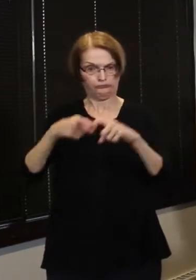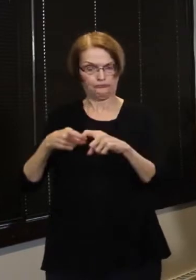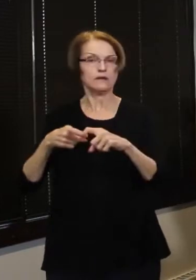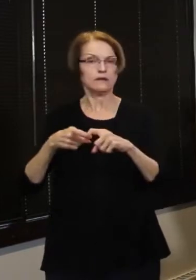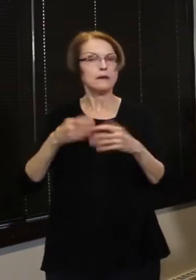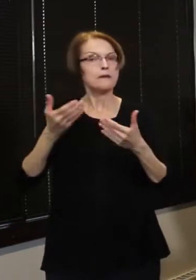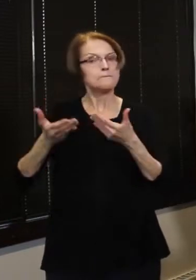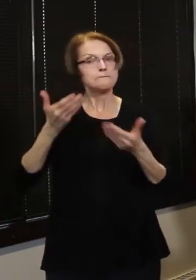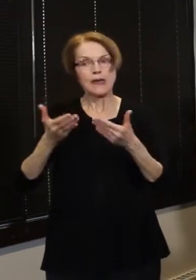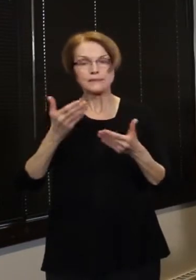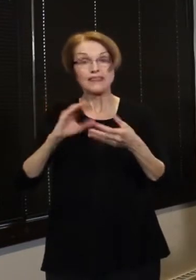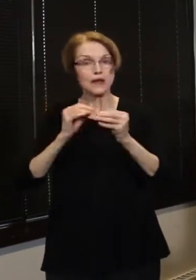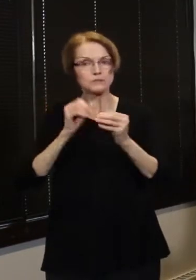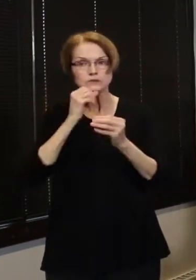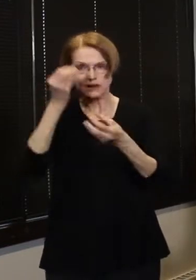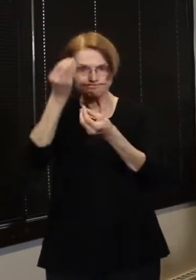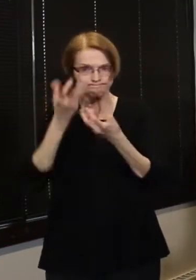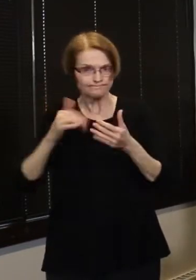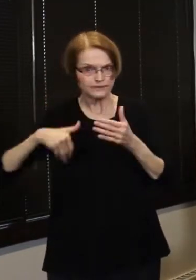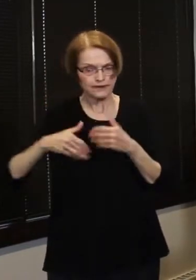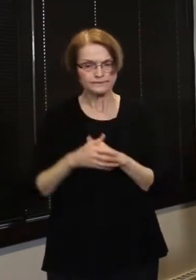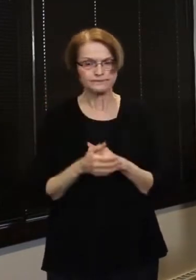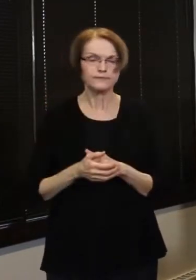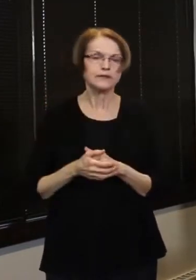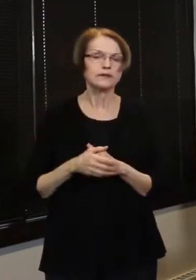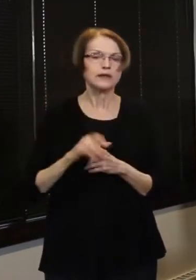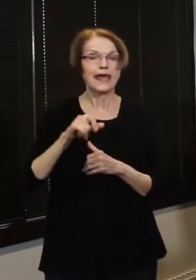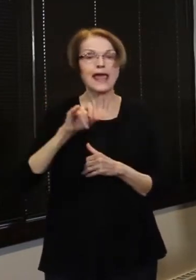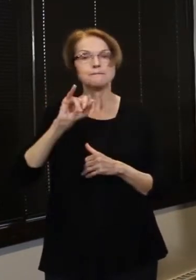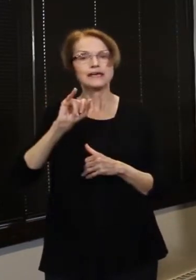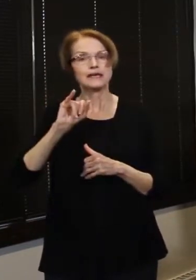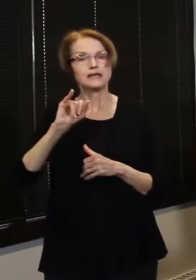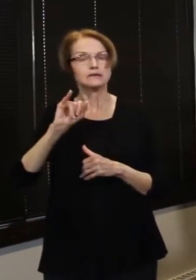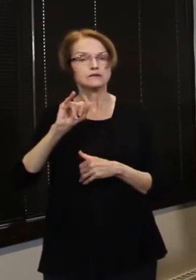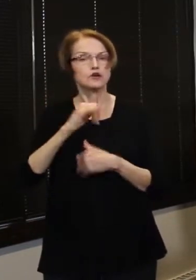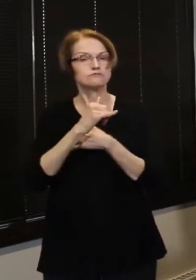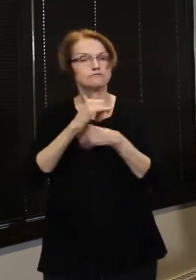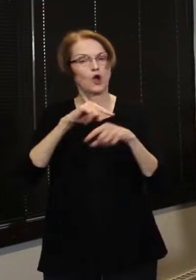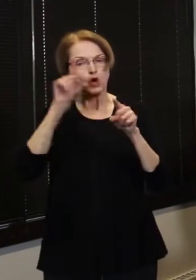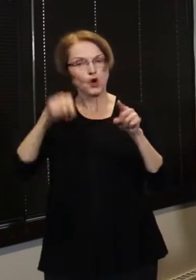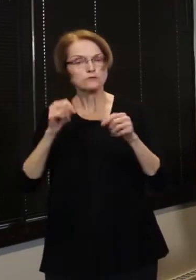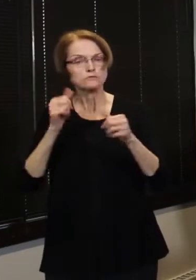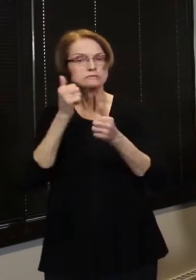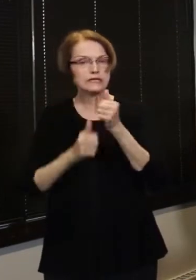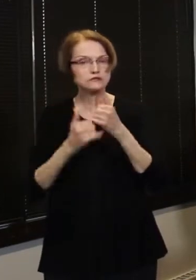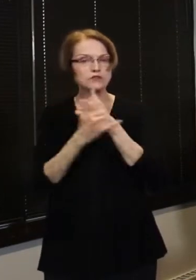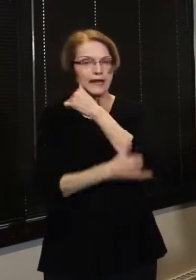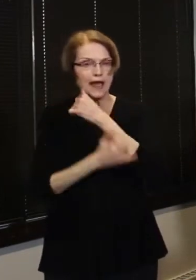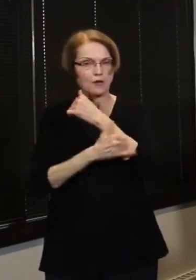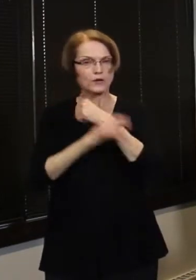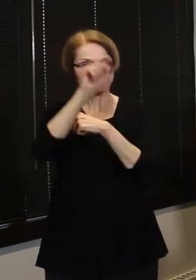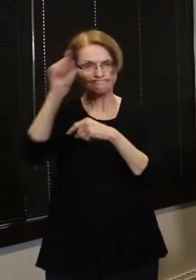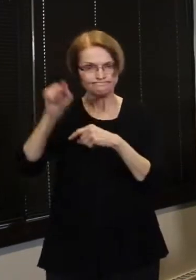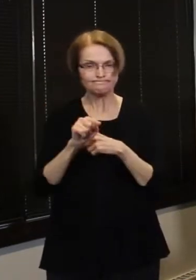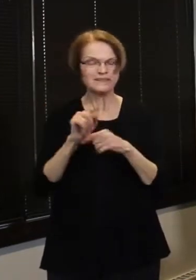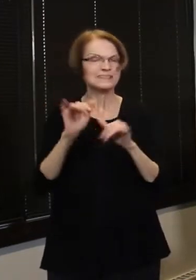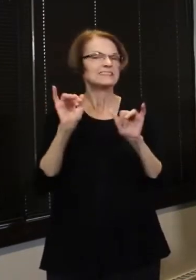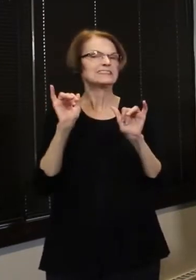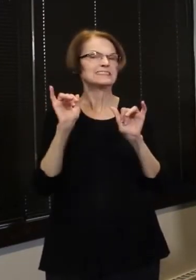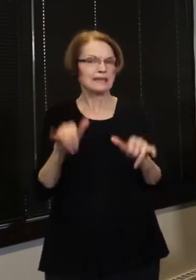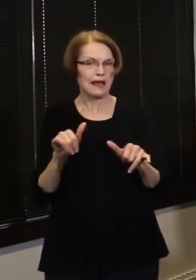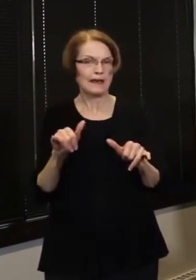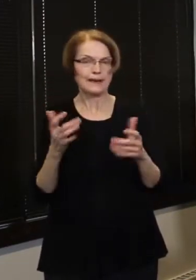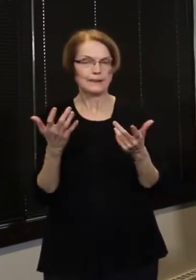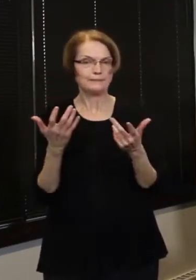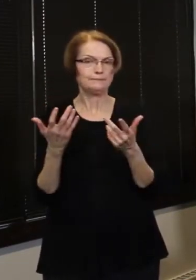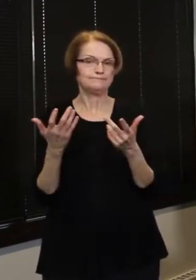The epi curves for the counties around the statistical area look pretty much the same. It's really just the rate that they've fallen where there's